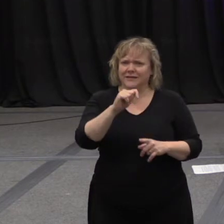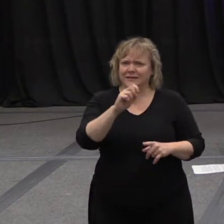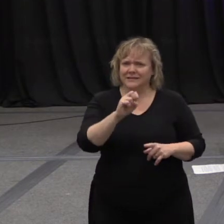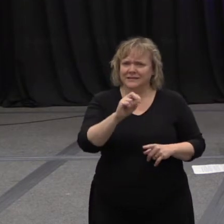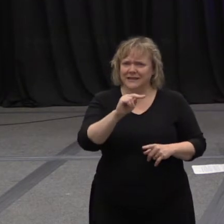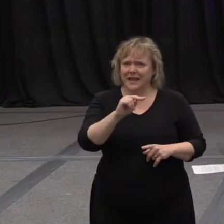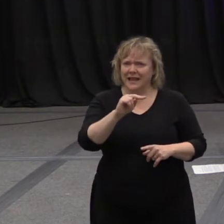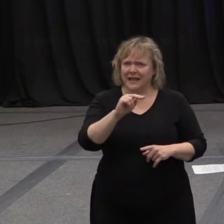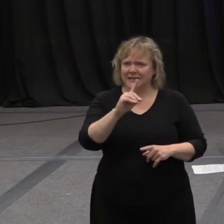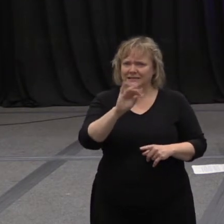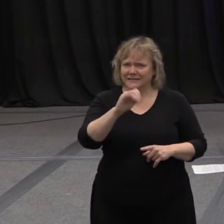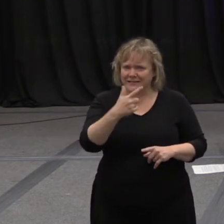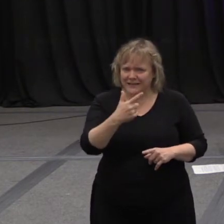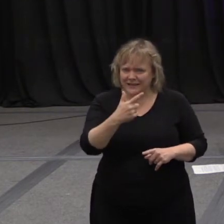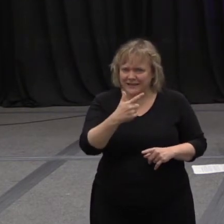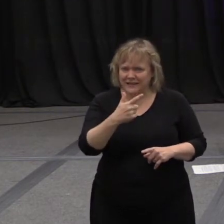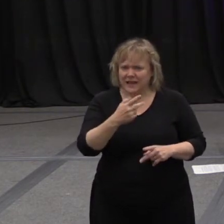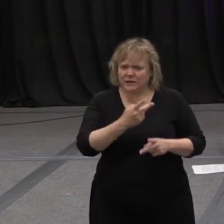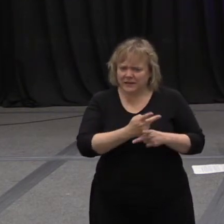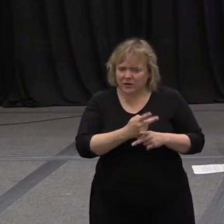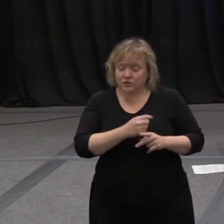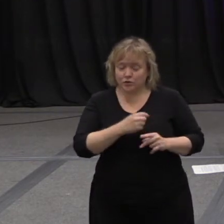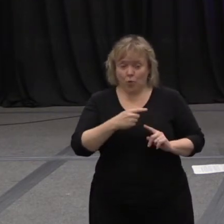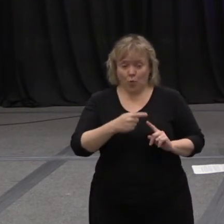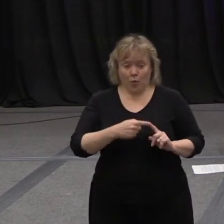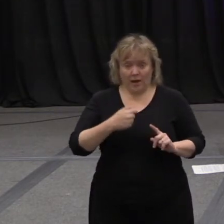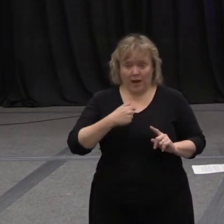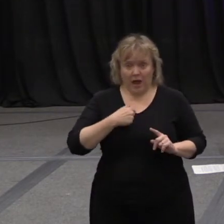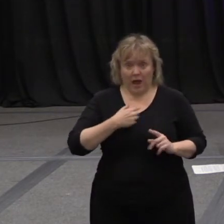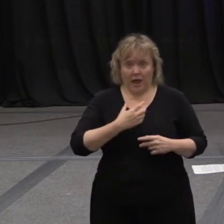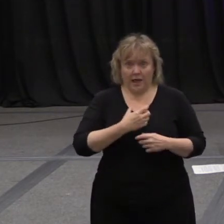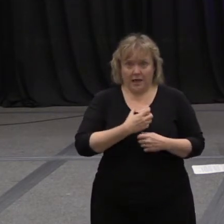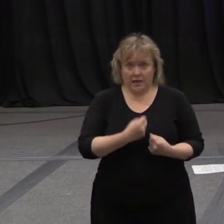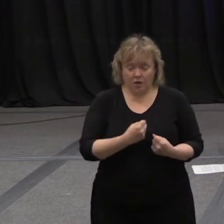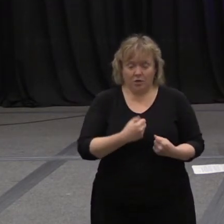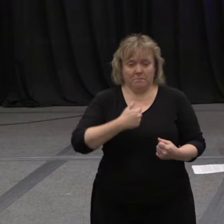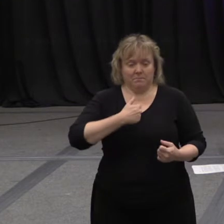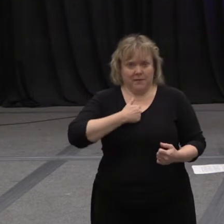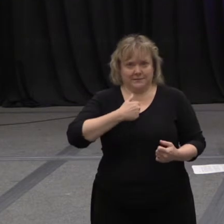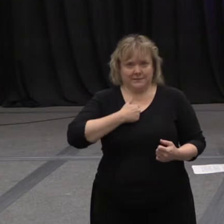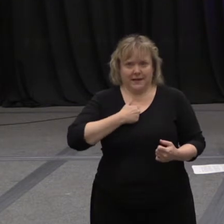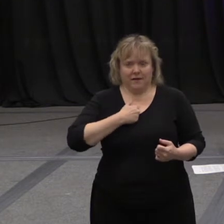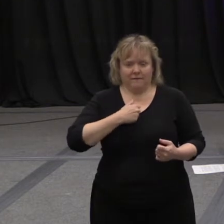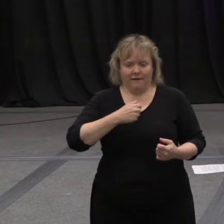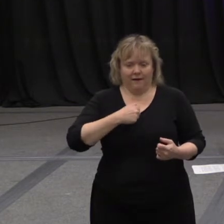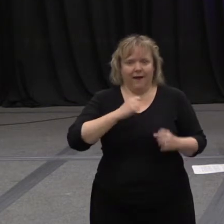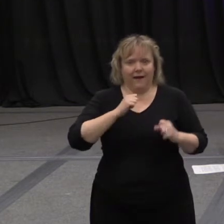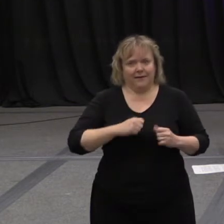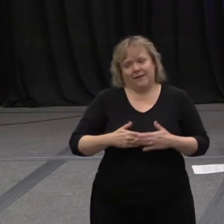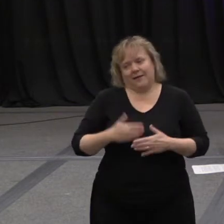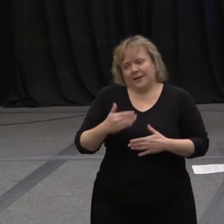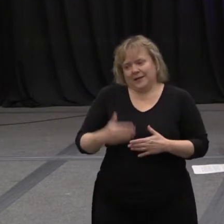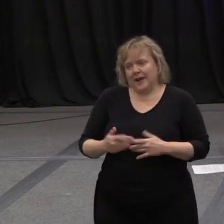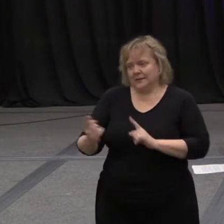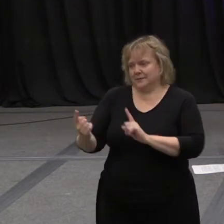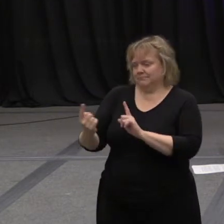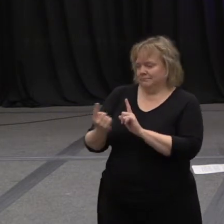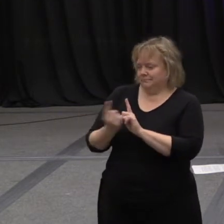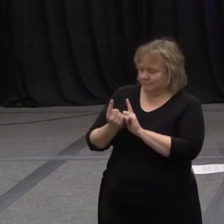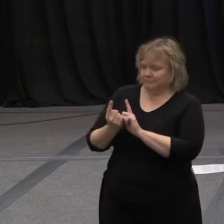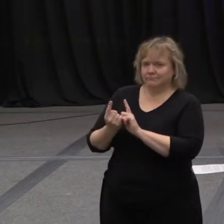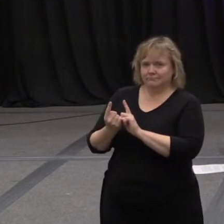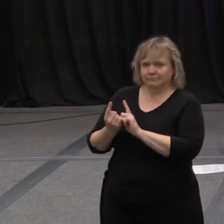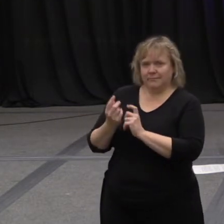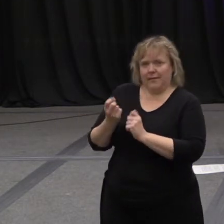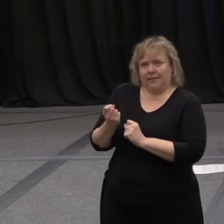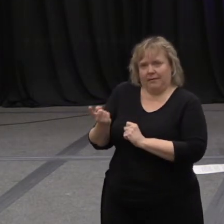well isn't empty when someone else comes to us. So in seminary, there's a big focus on, well, what is your personal faith practice and how are you